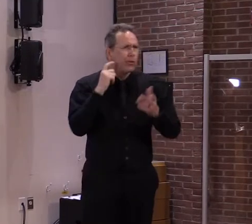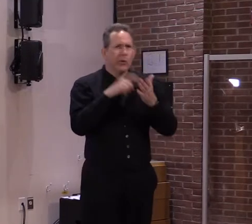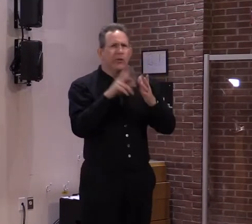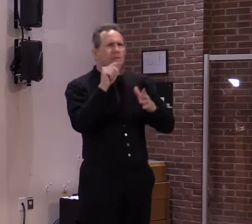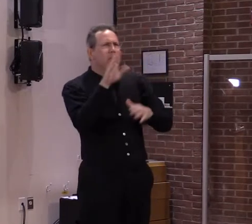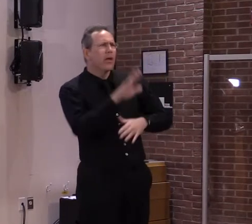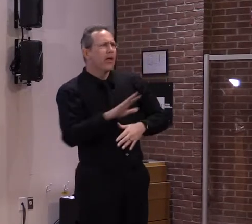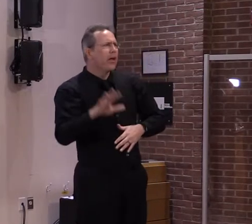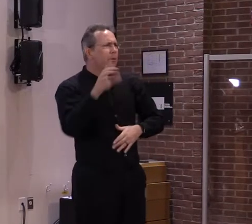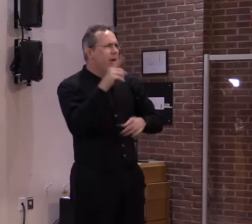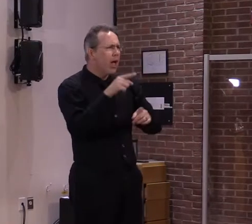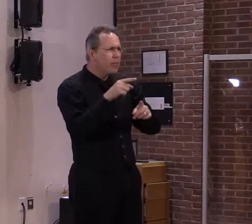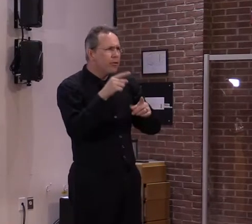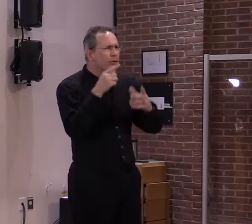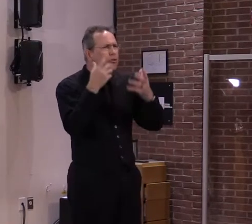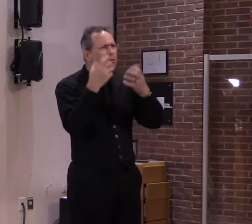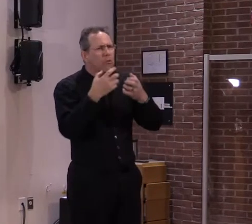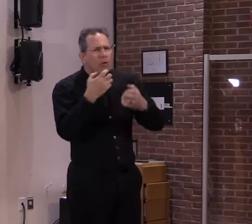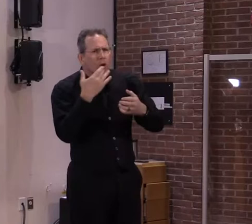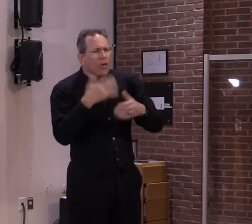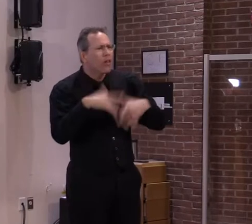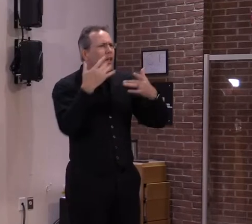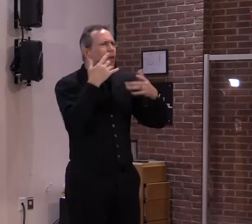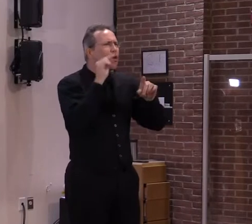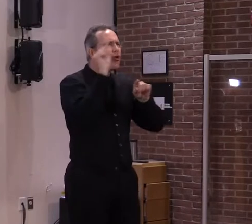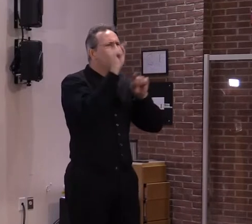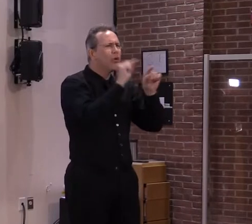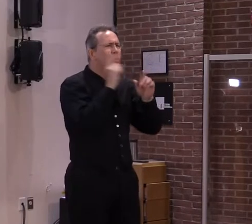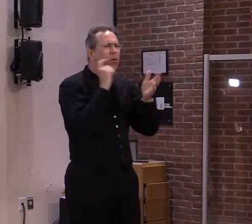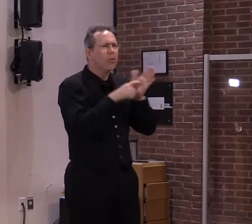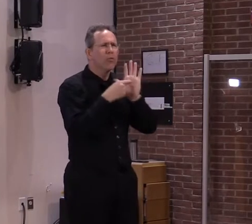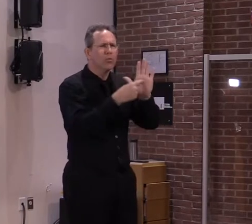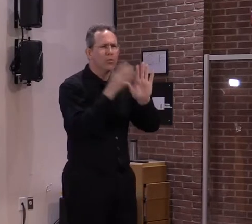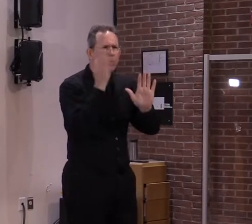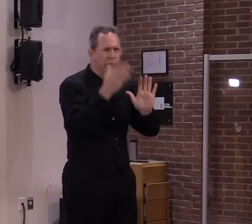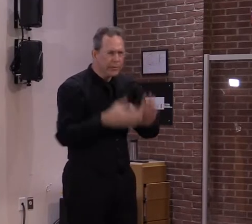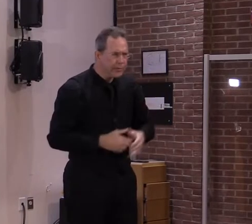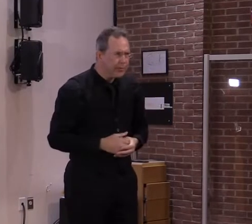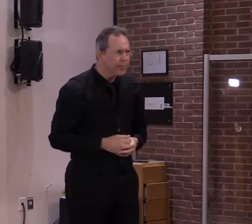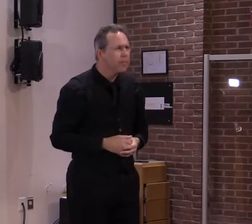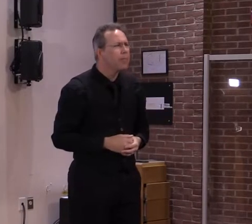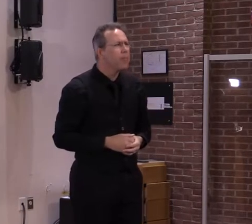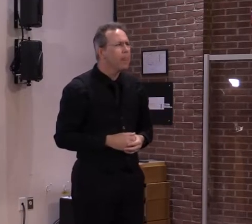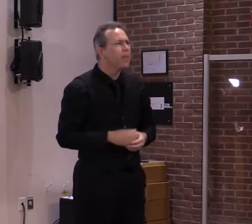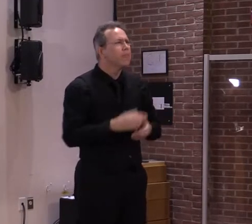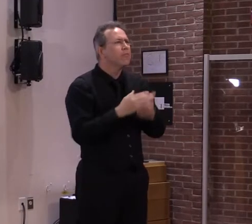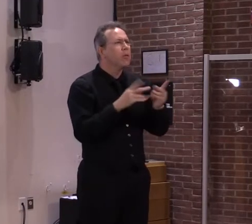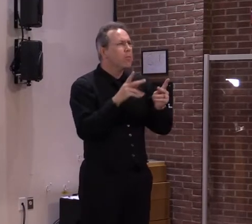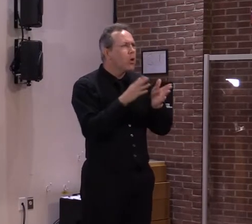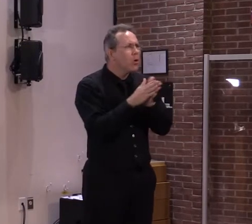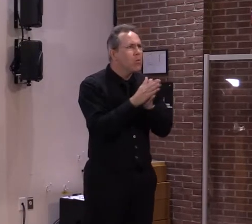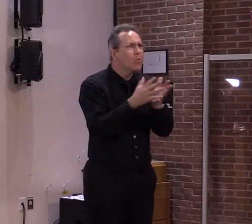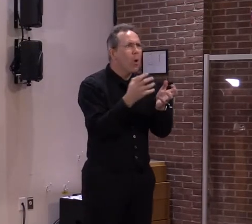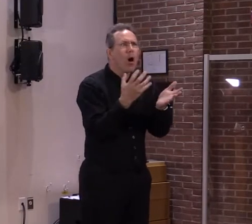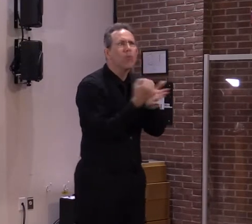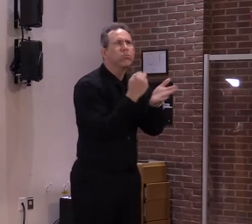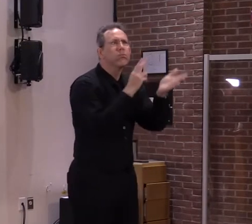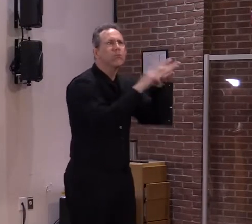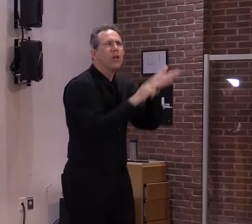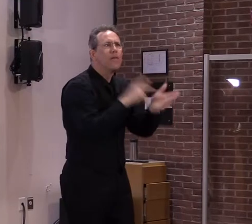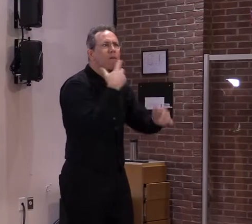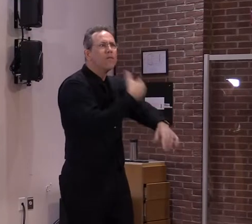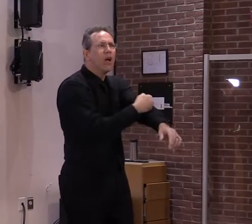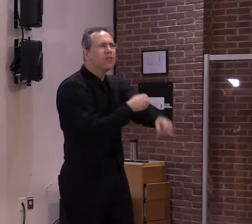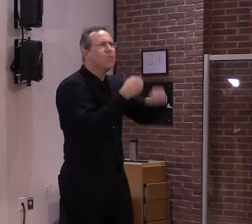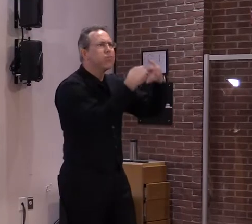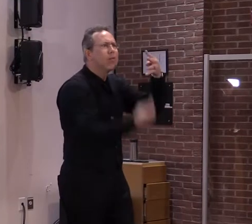Third, there continues to be strong uptake among those who are currently eligible for vaccination. Fourth, hospitalizations